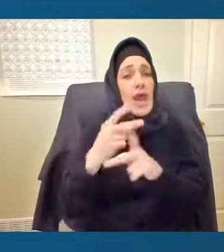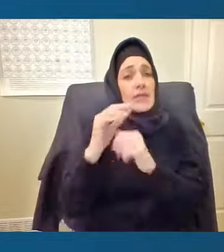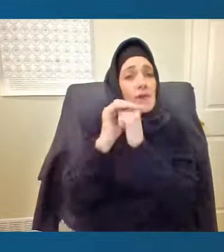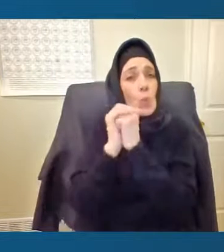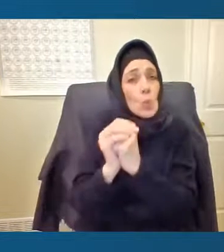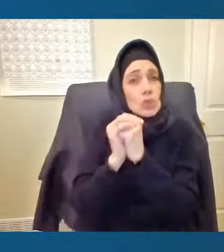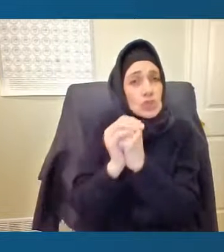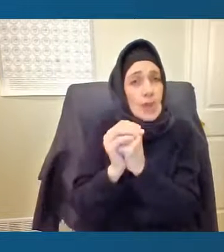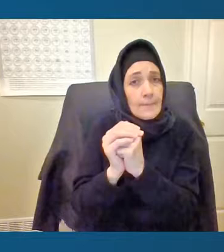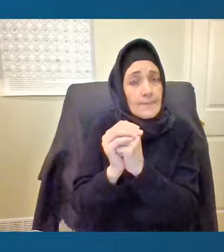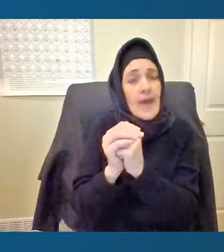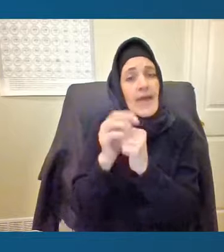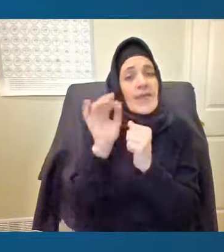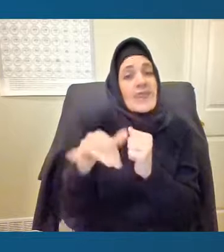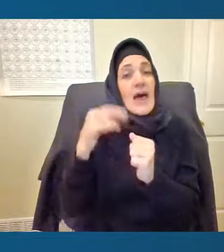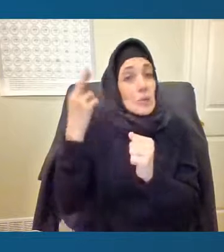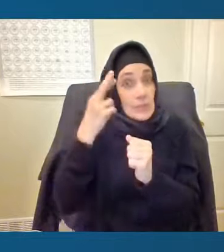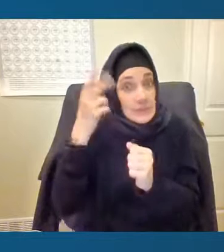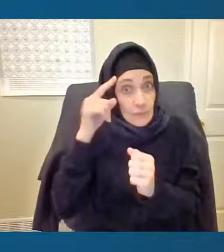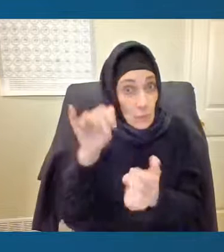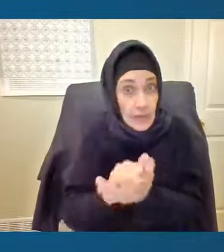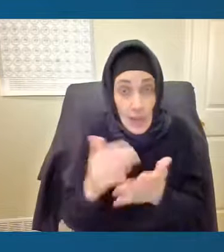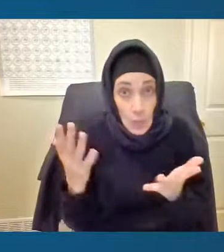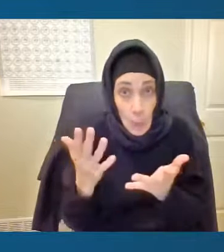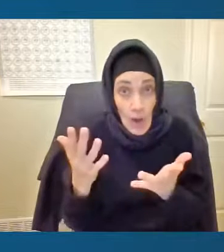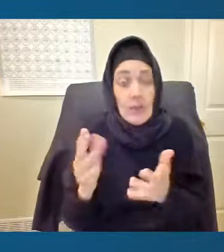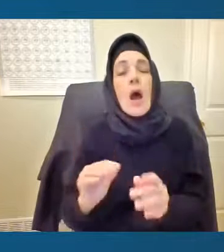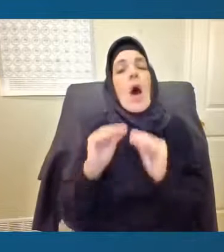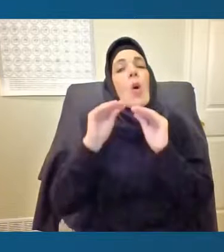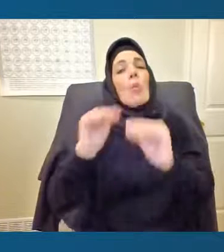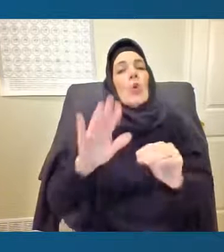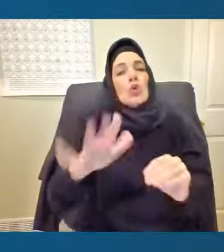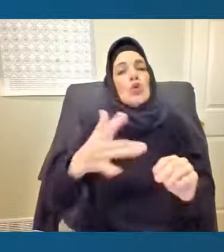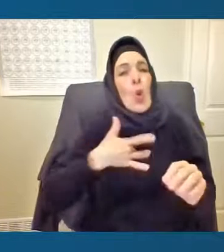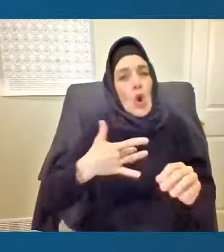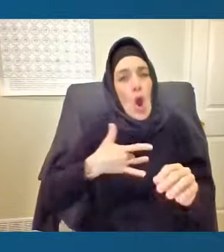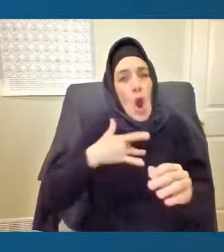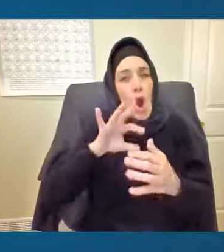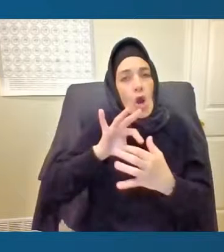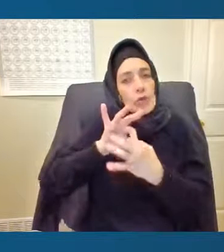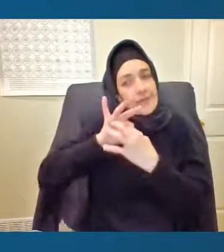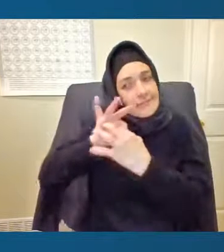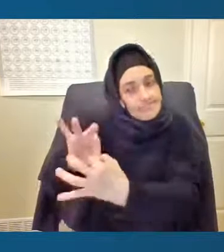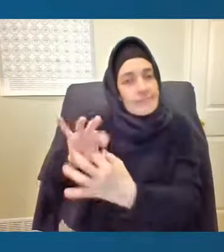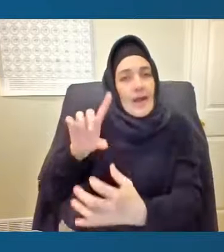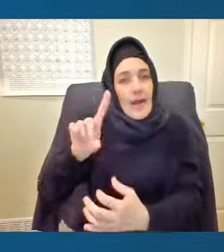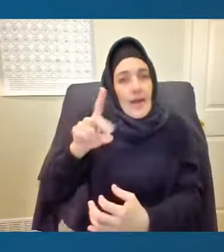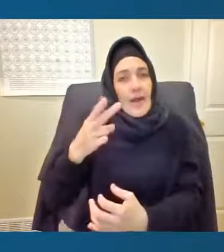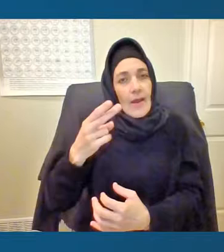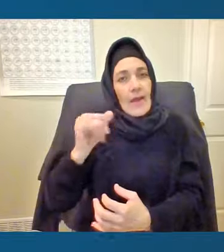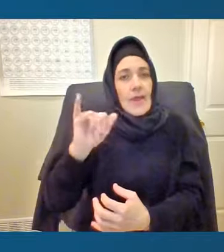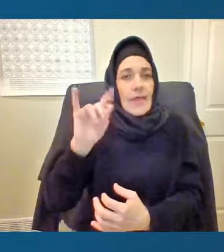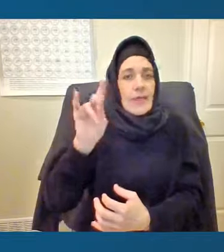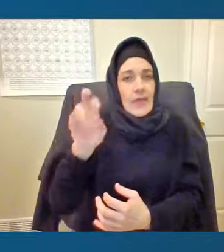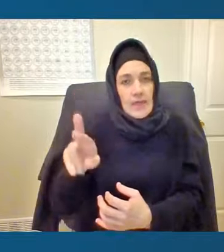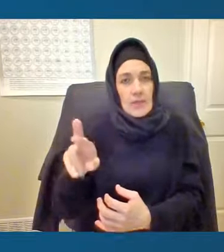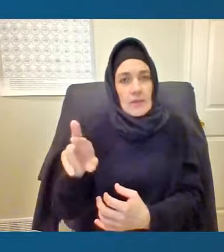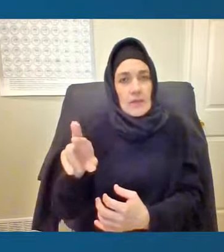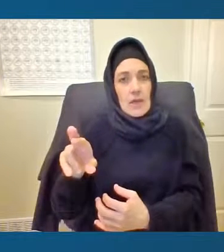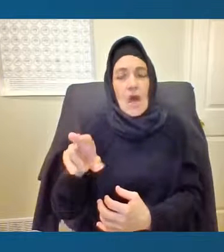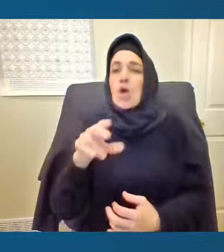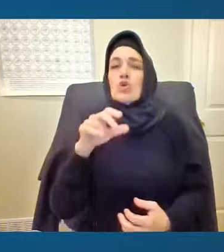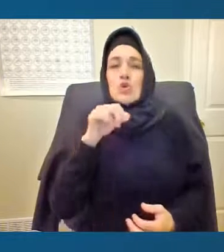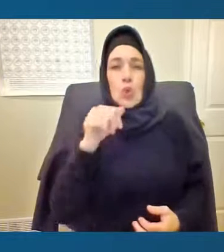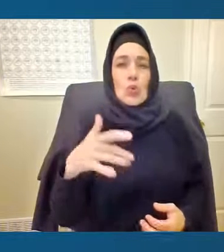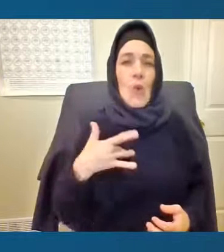your heart in a state of dhikr. So don't treat it like, oh, I don't got to do it because I'm woke. Someone like, yo,